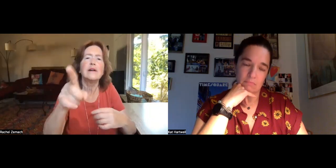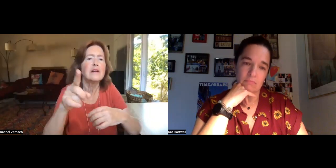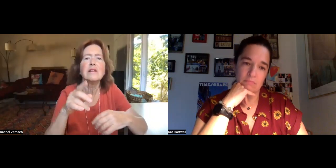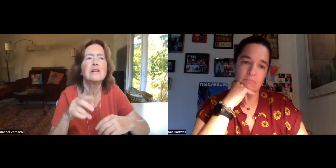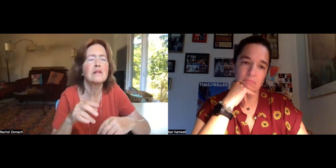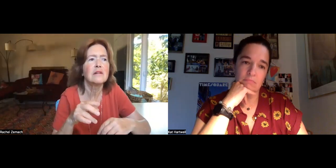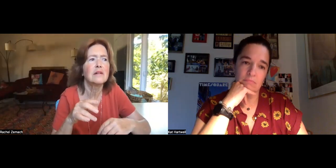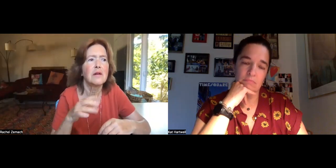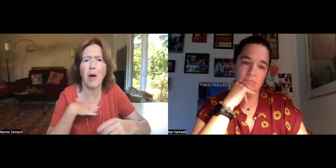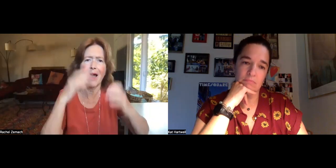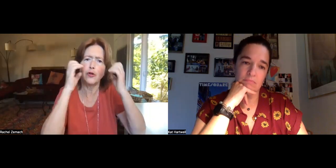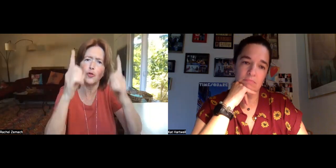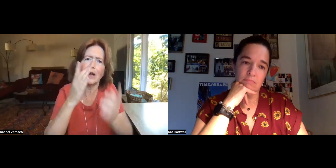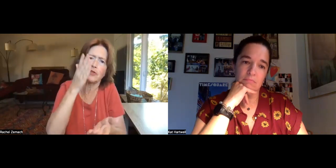Really? My education